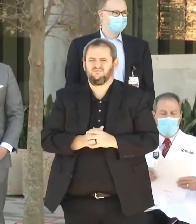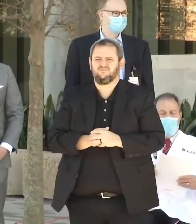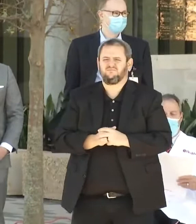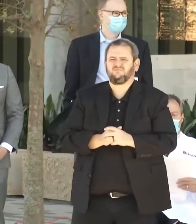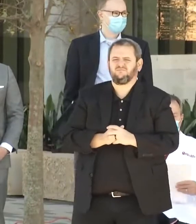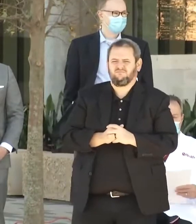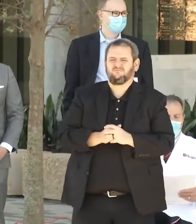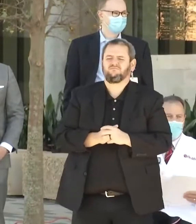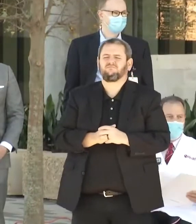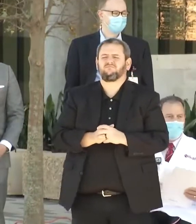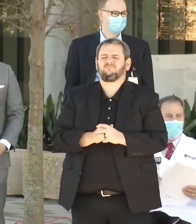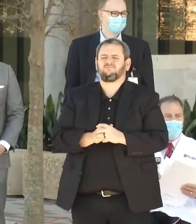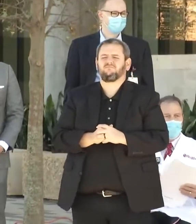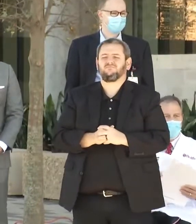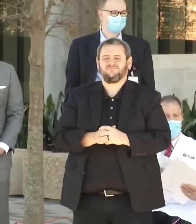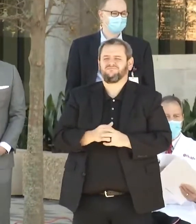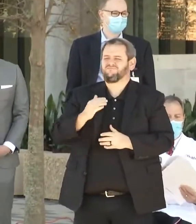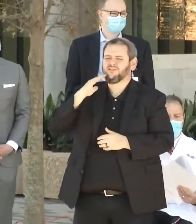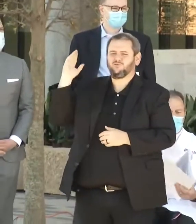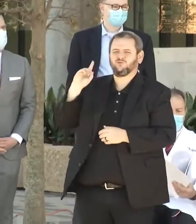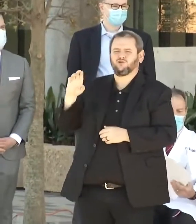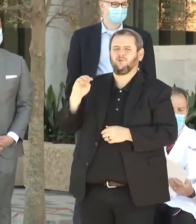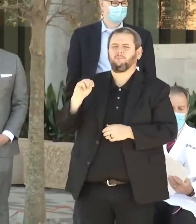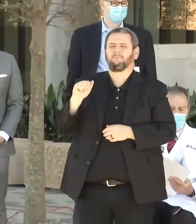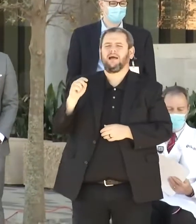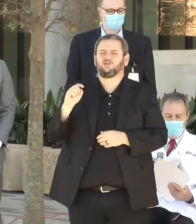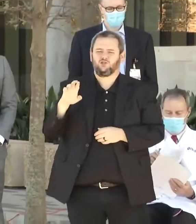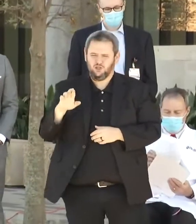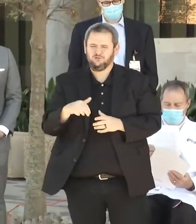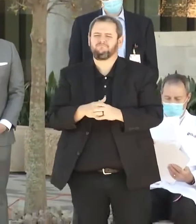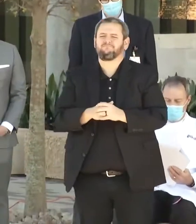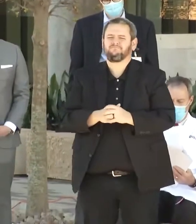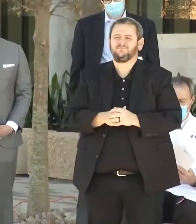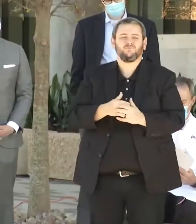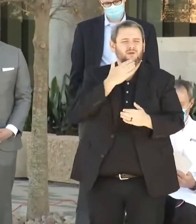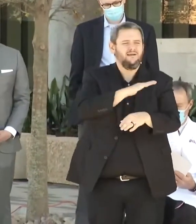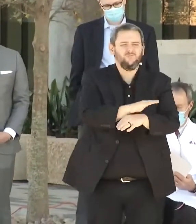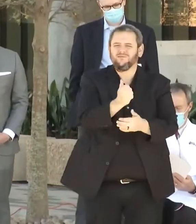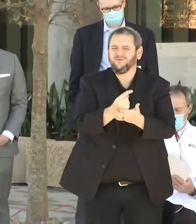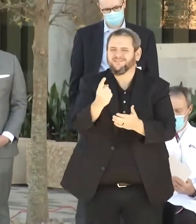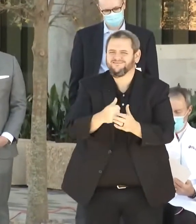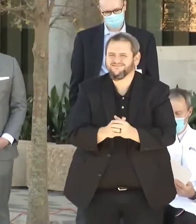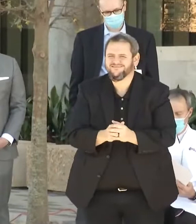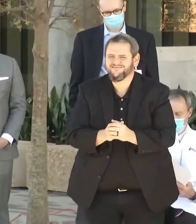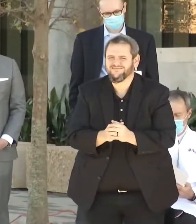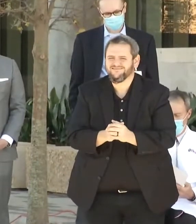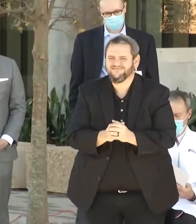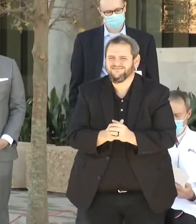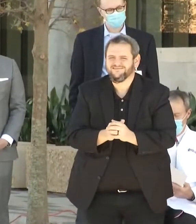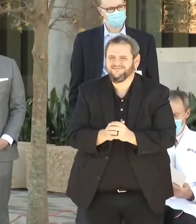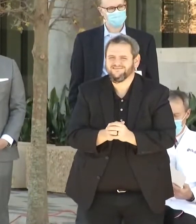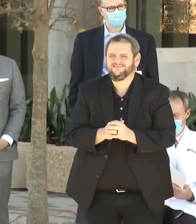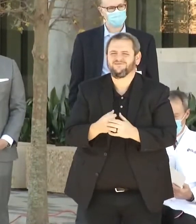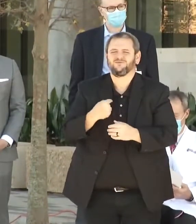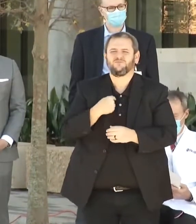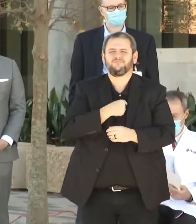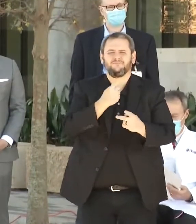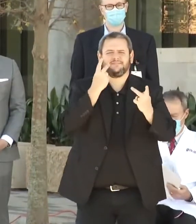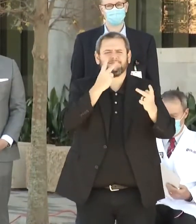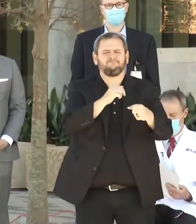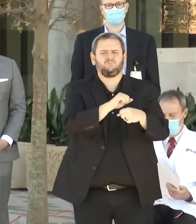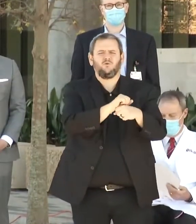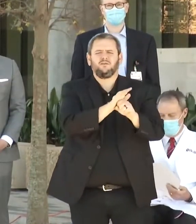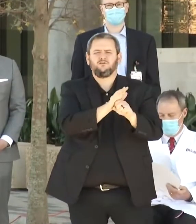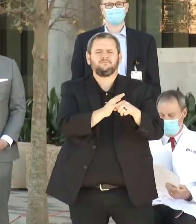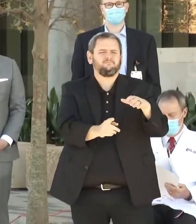Thank you, Dr. Mantor, and good afternoon to all of you. We've seen an evolution in the treatment of COVID-19